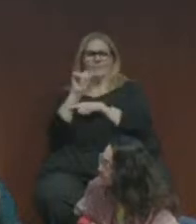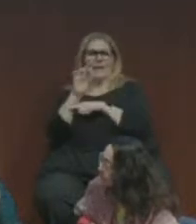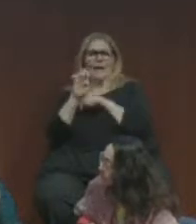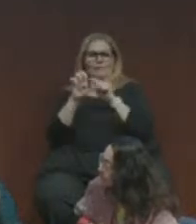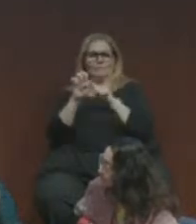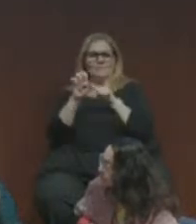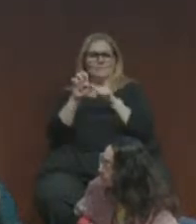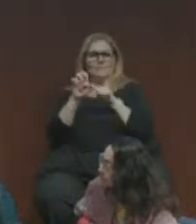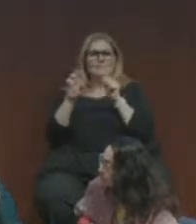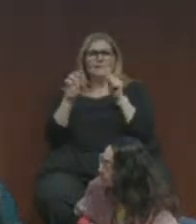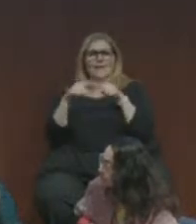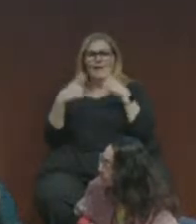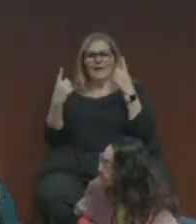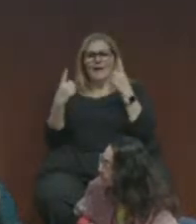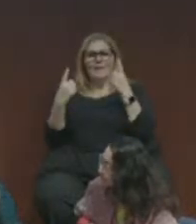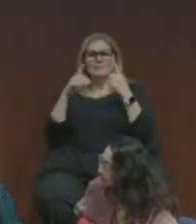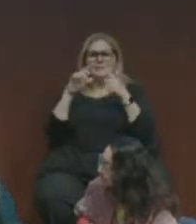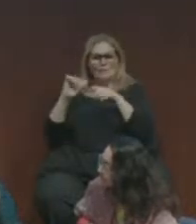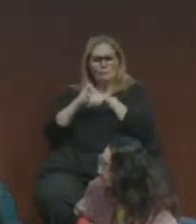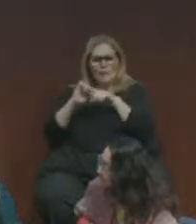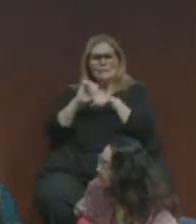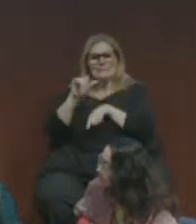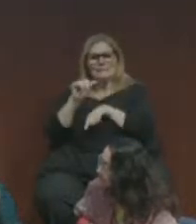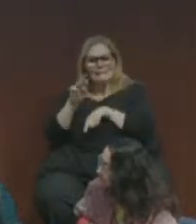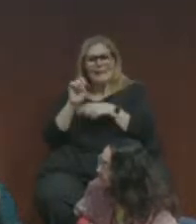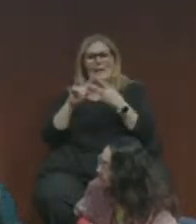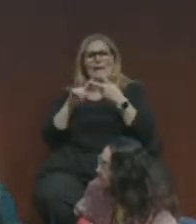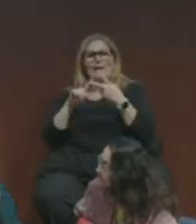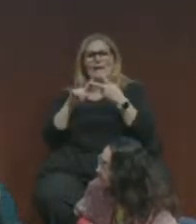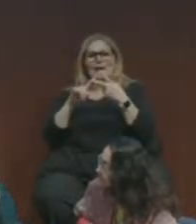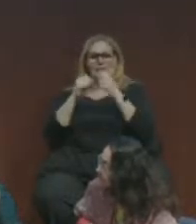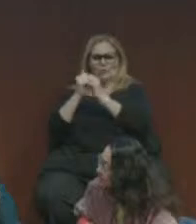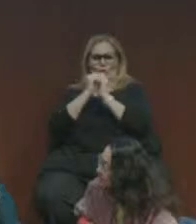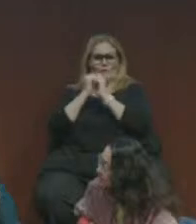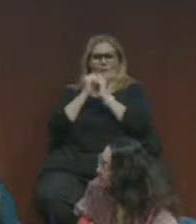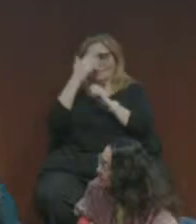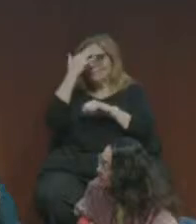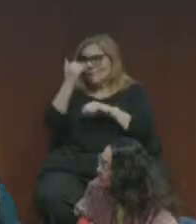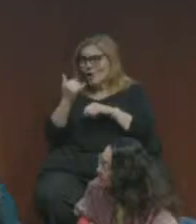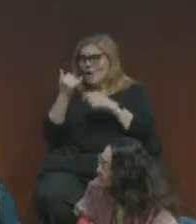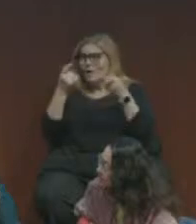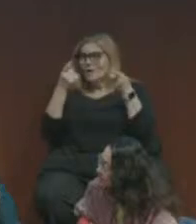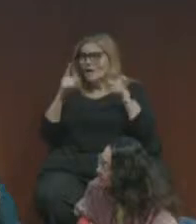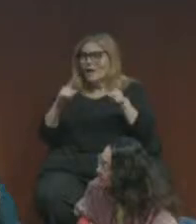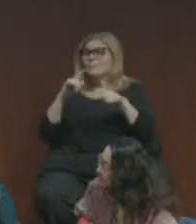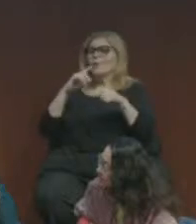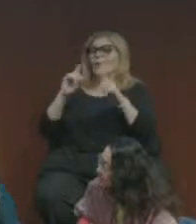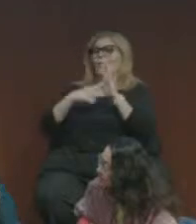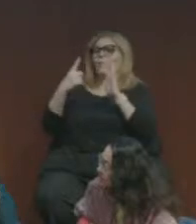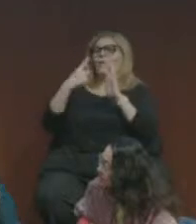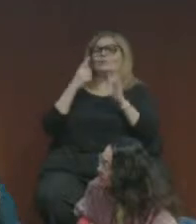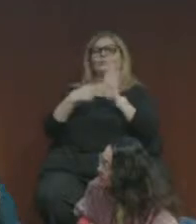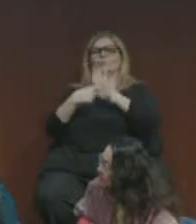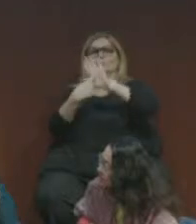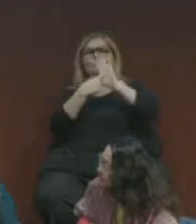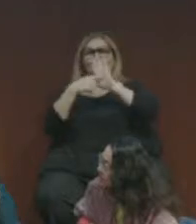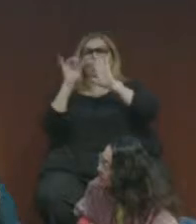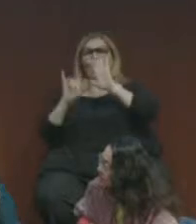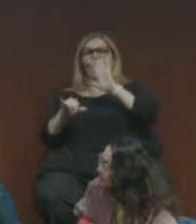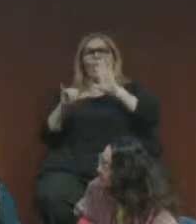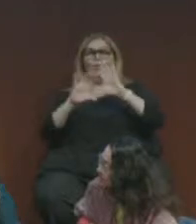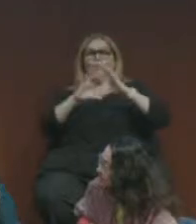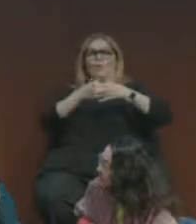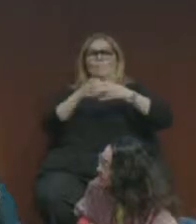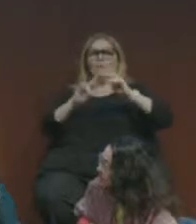and the opposite of practicing care and practicing solidarity. Because once you portray a population